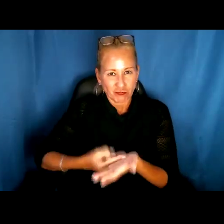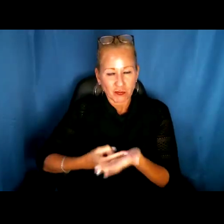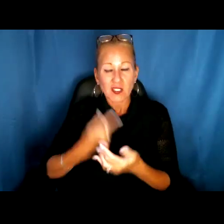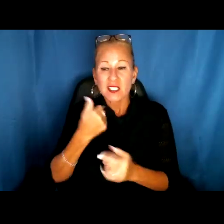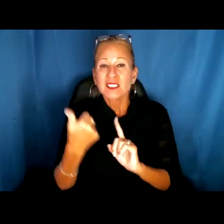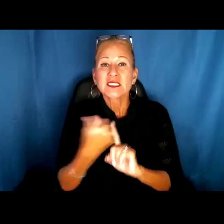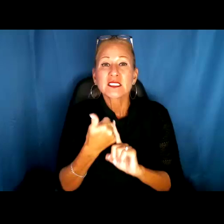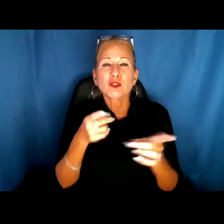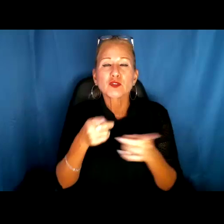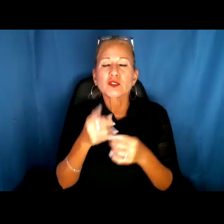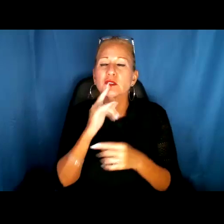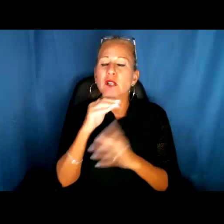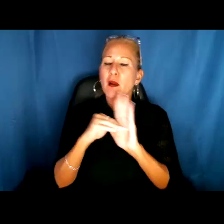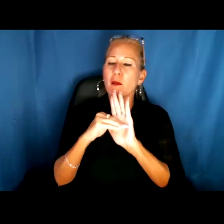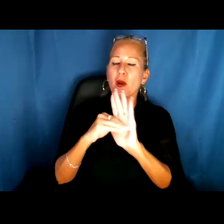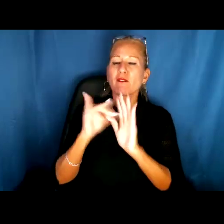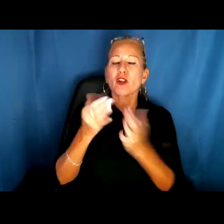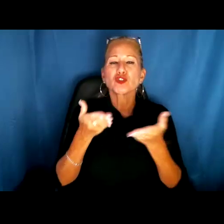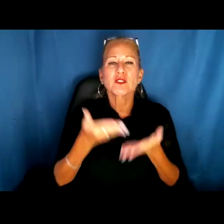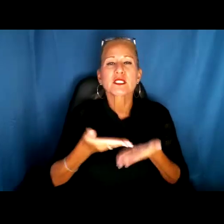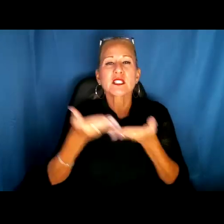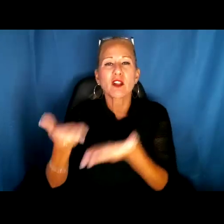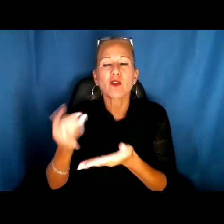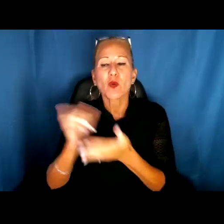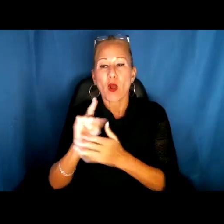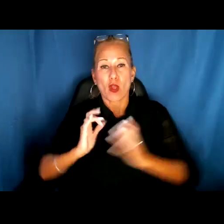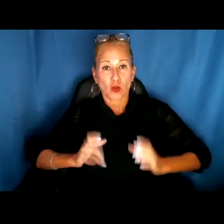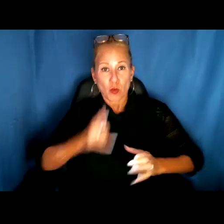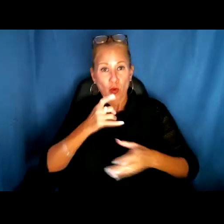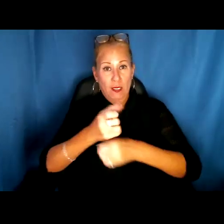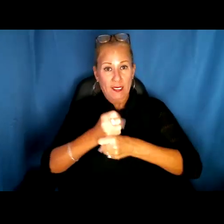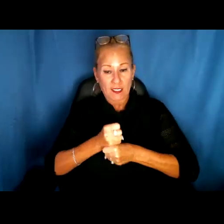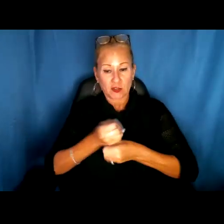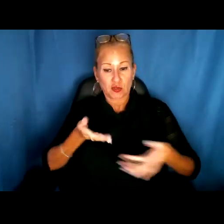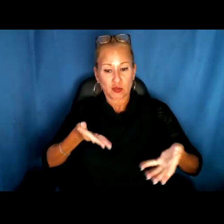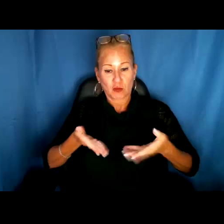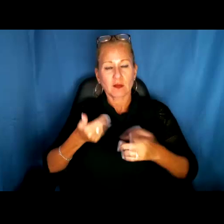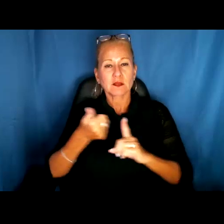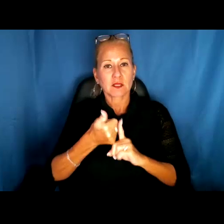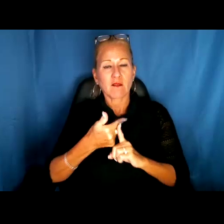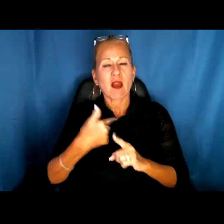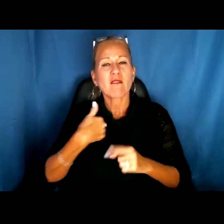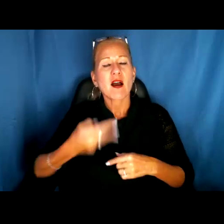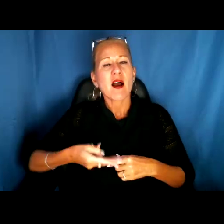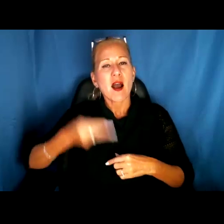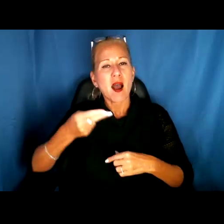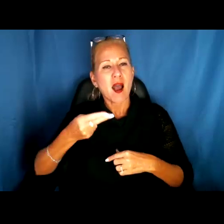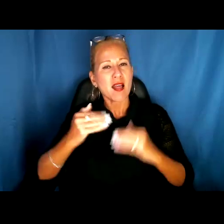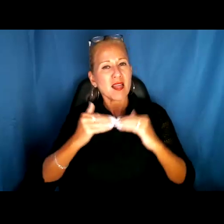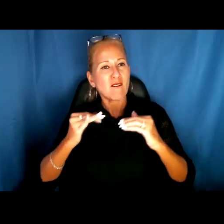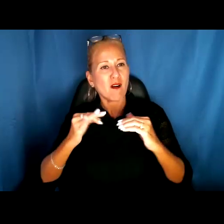Self-direction is a model of service delivery where the consumer that's receiving the services has a high level of choice and